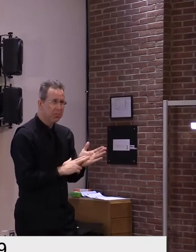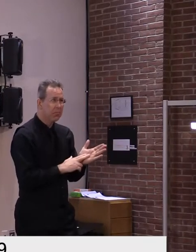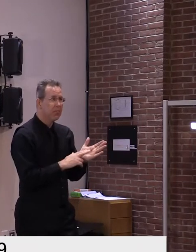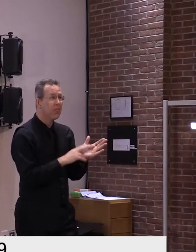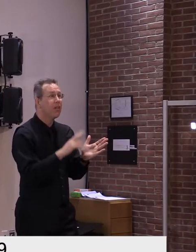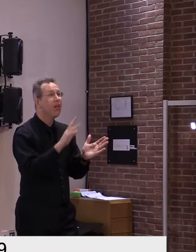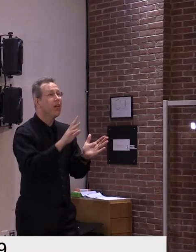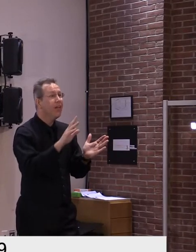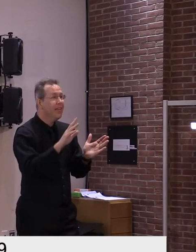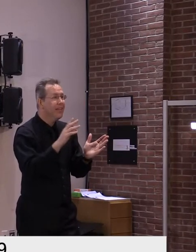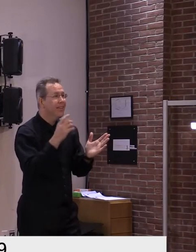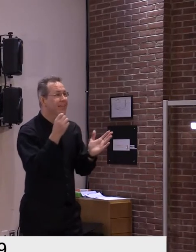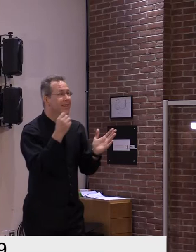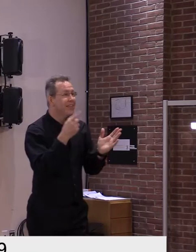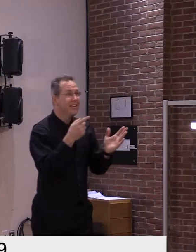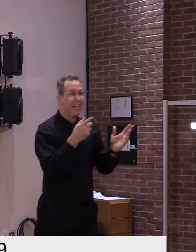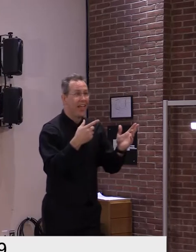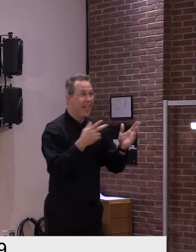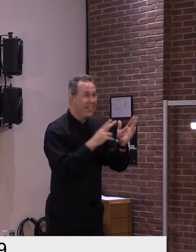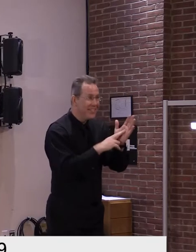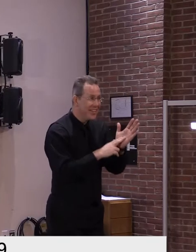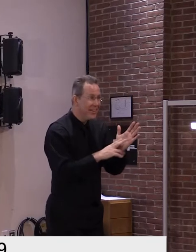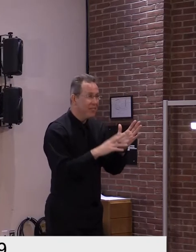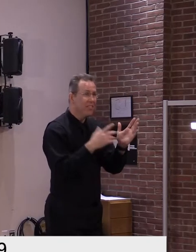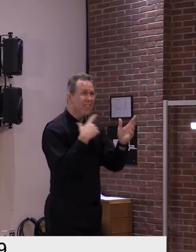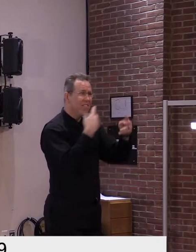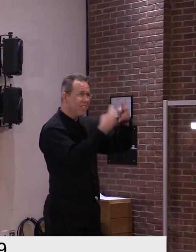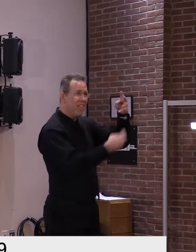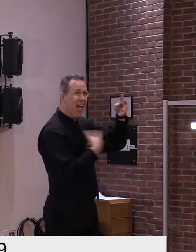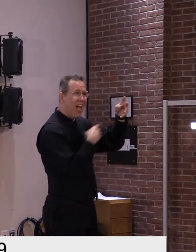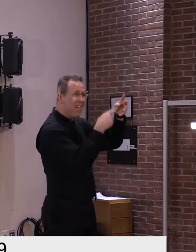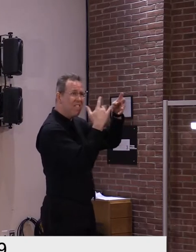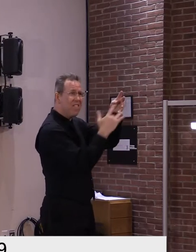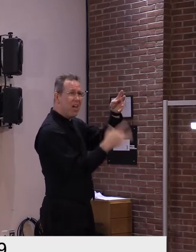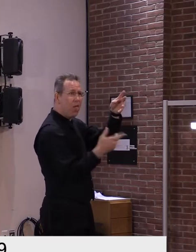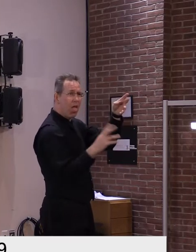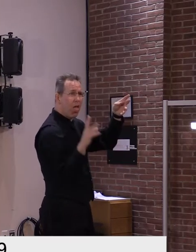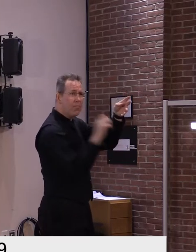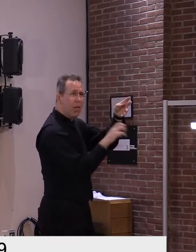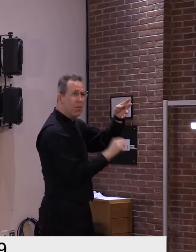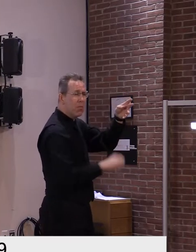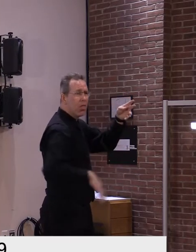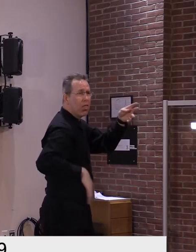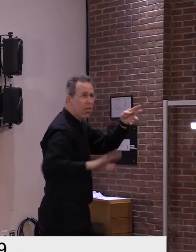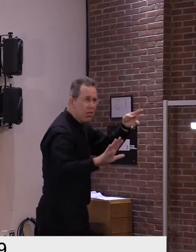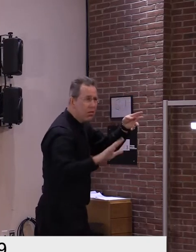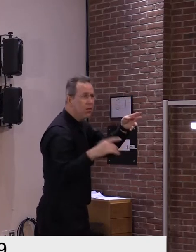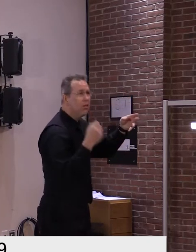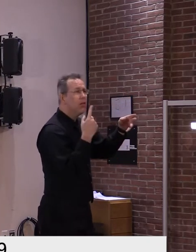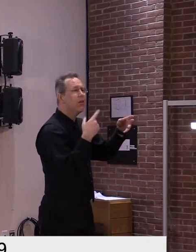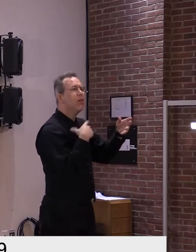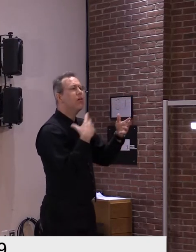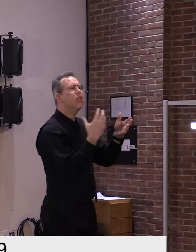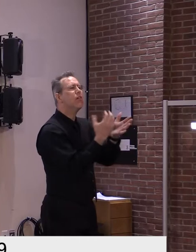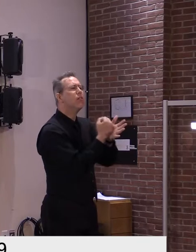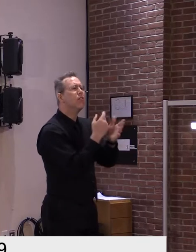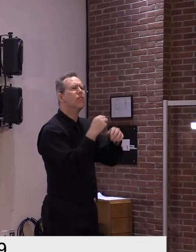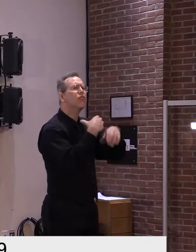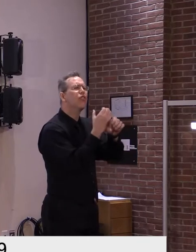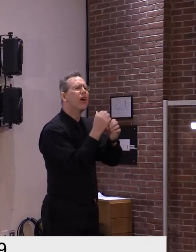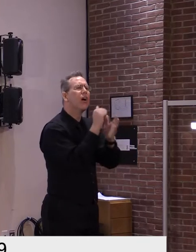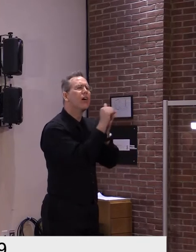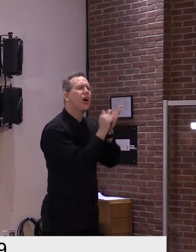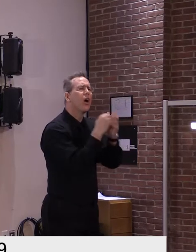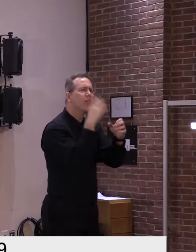slot on the website, but you can go onto the website and set up an account. If you would want to do